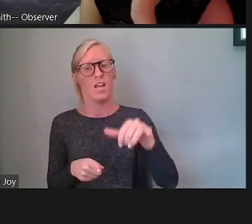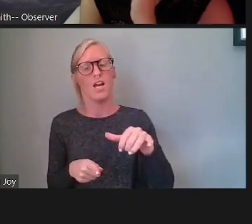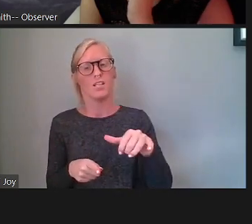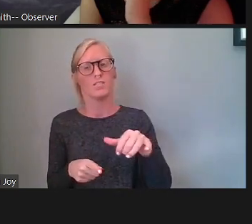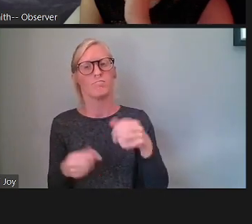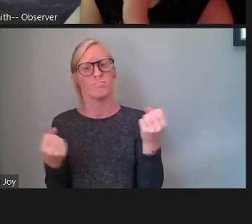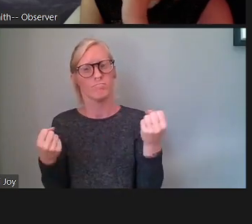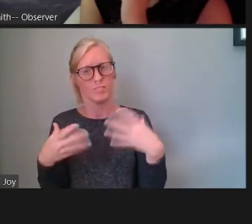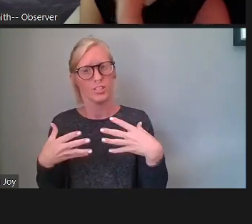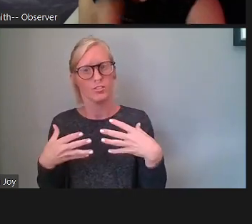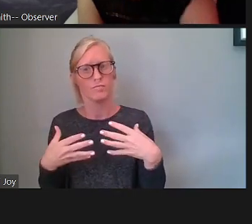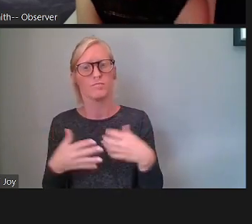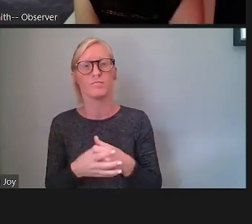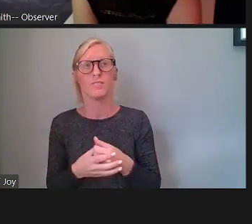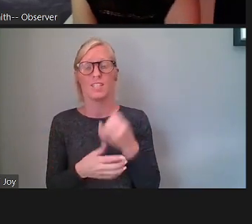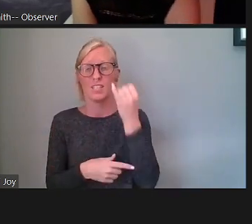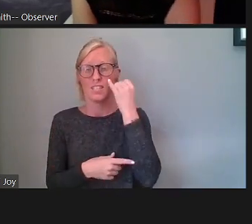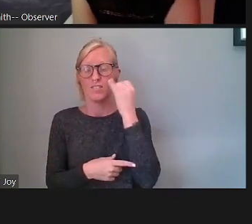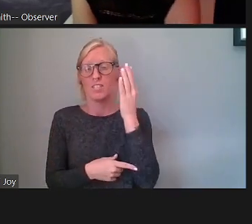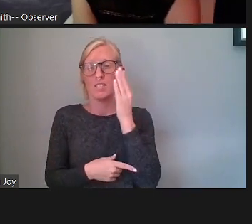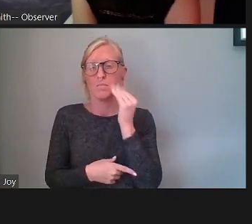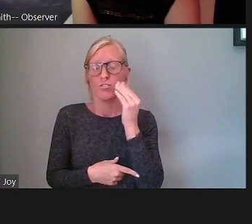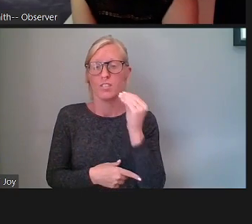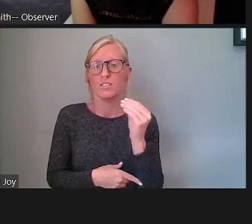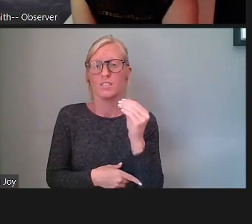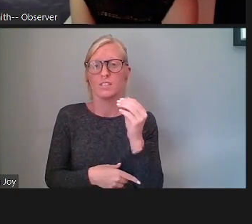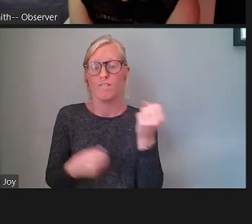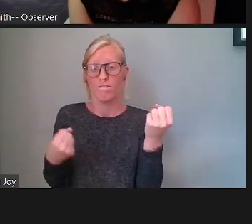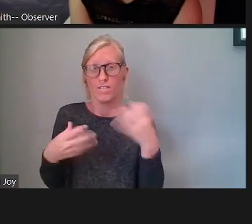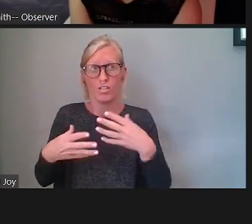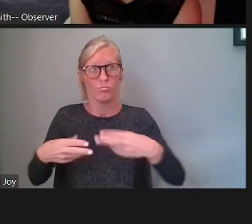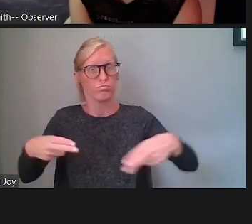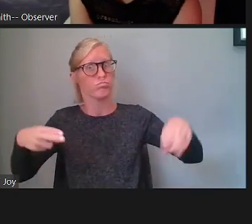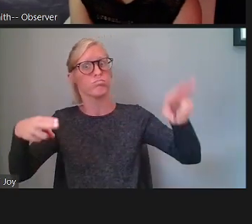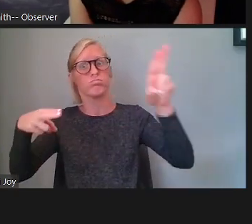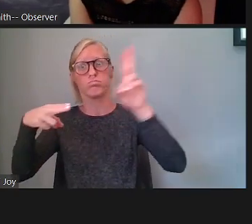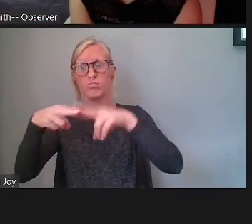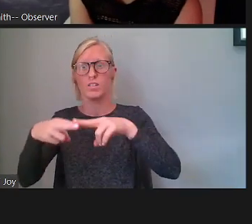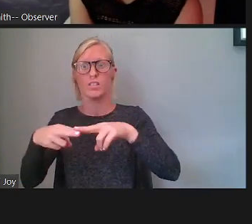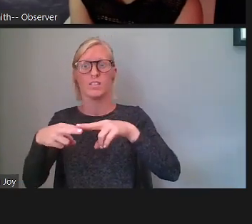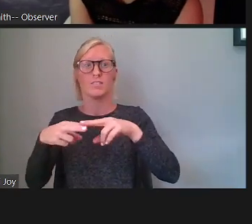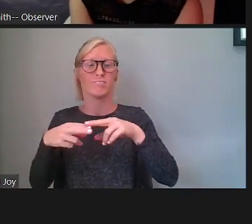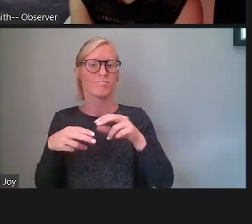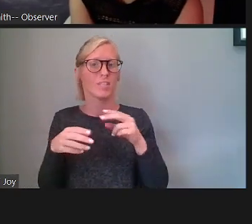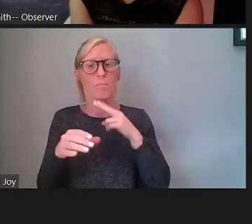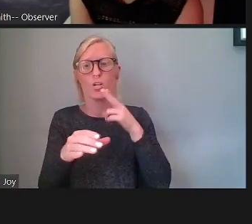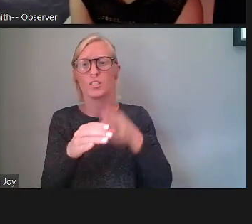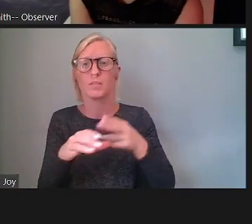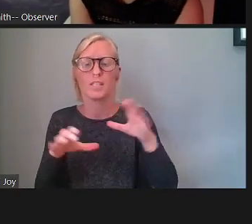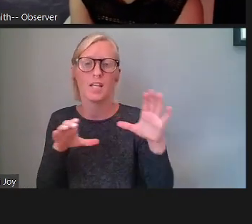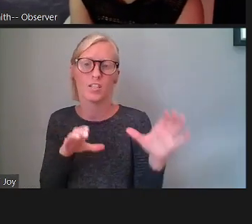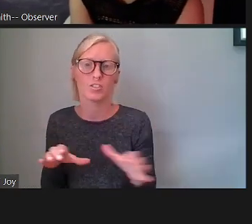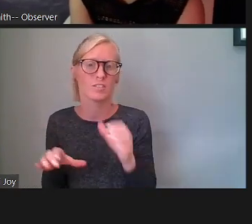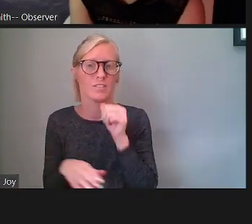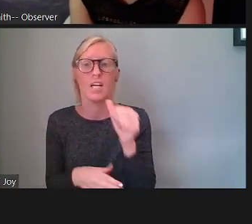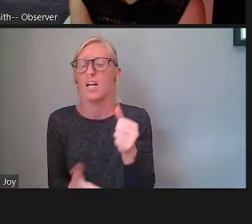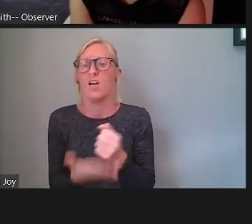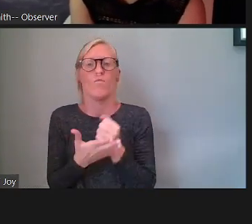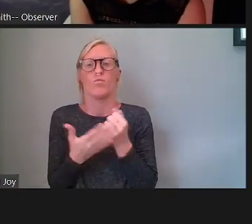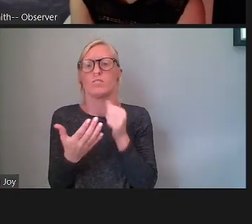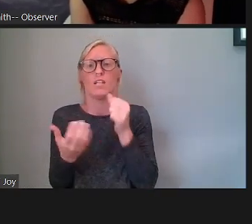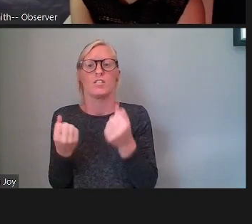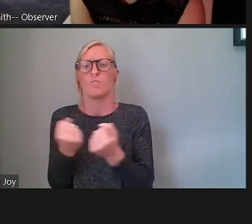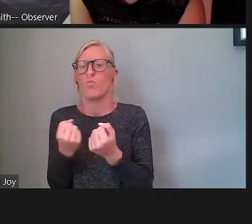we're experiencing a lot of fear and engaging in actions which perhaps aren't helpful or necessary for ourselves or indeed